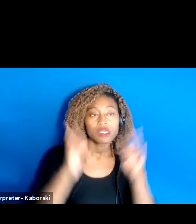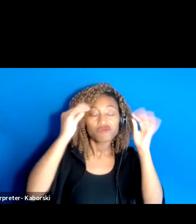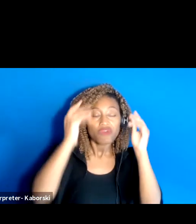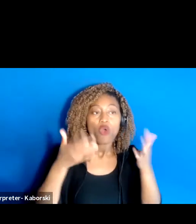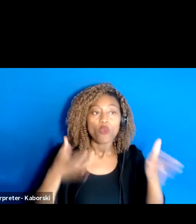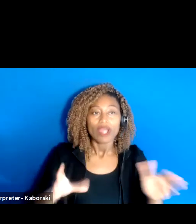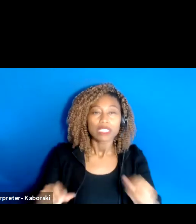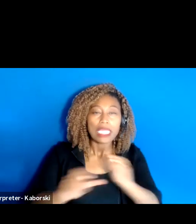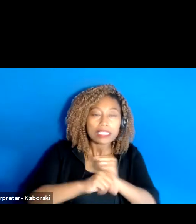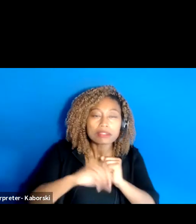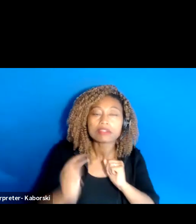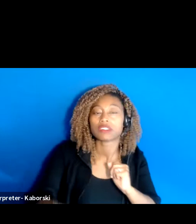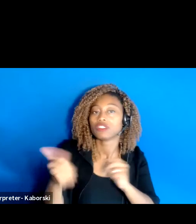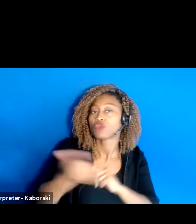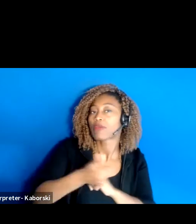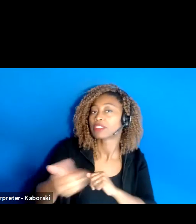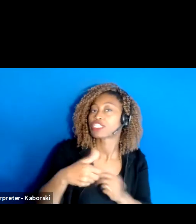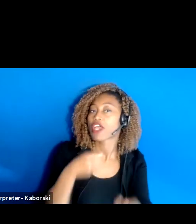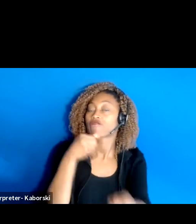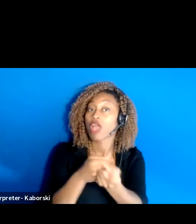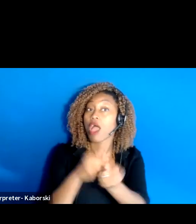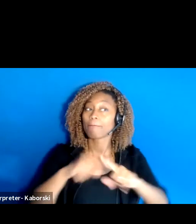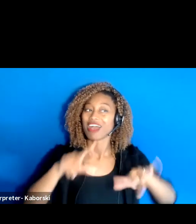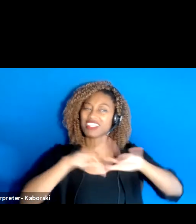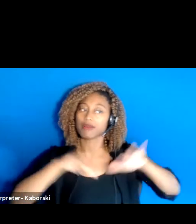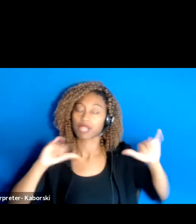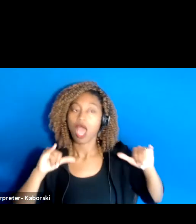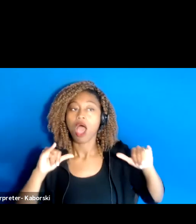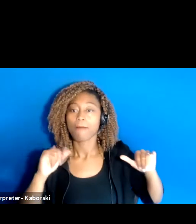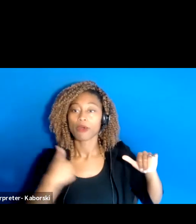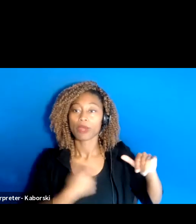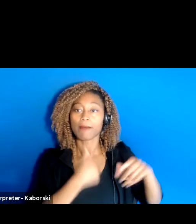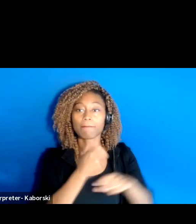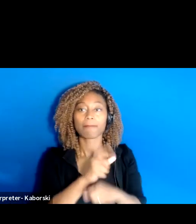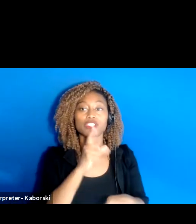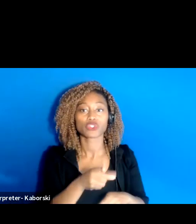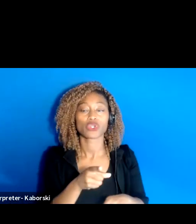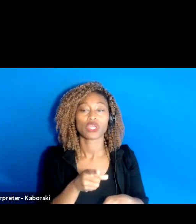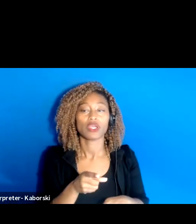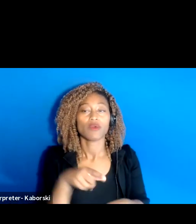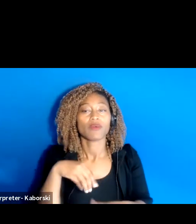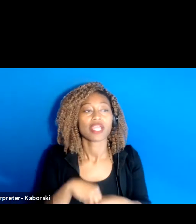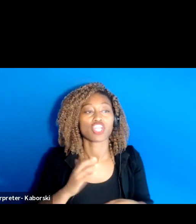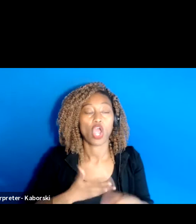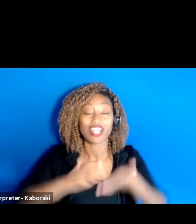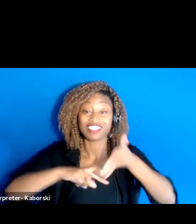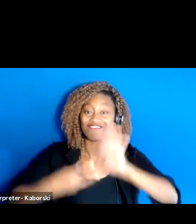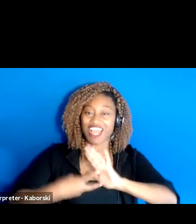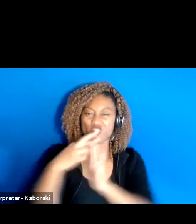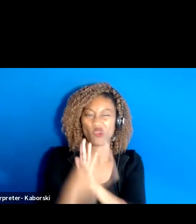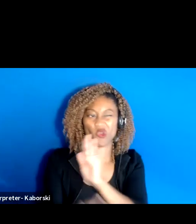transportation advocacy, but still make sure that we're within the defined roles of the